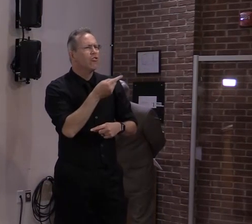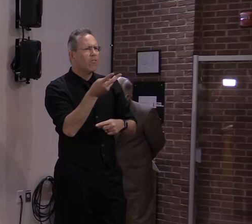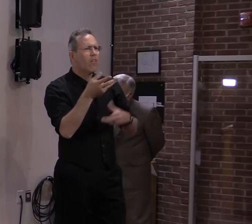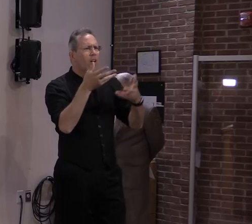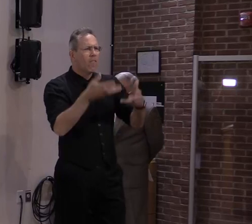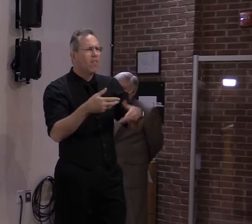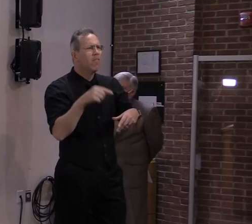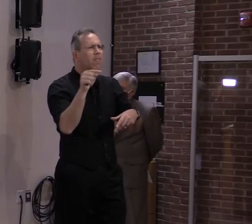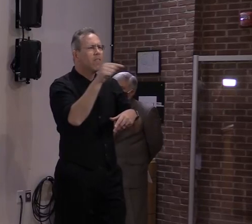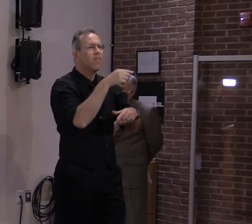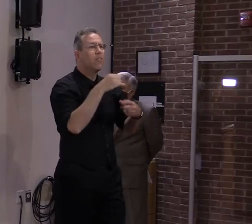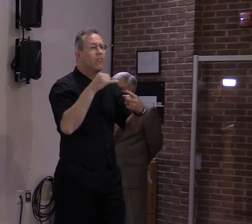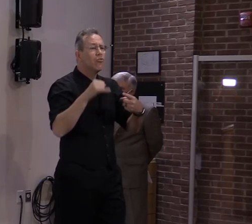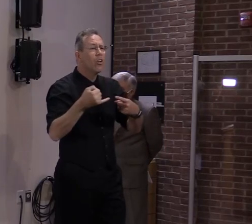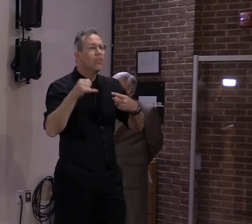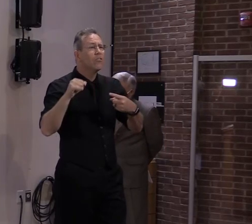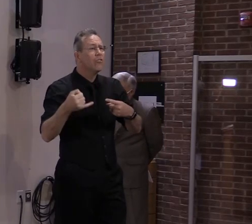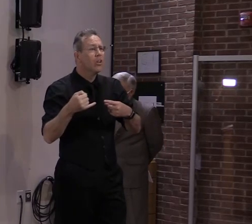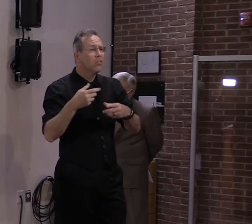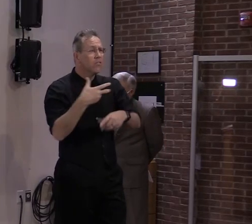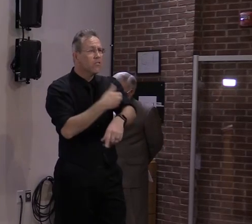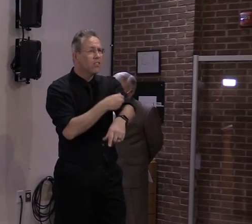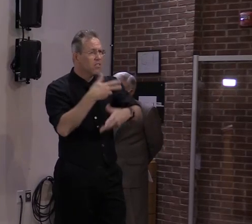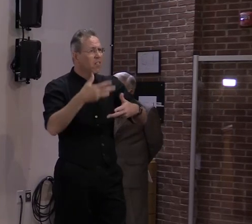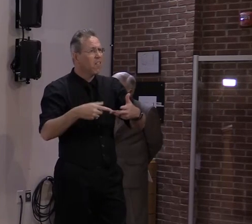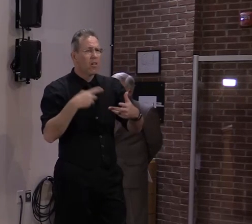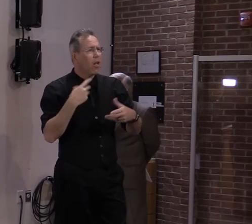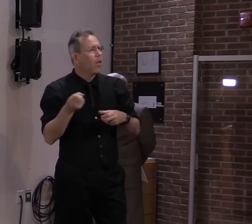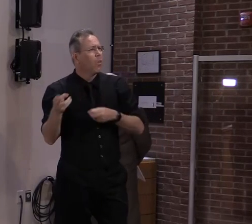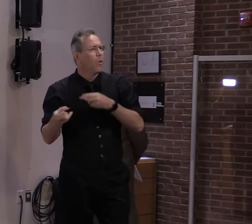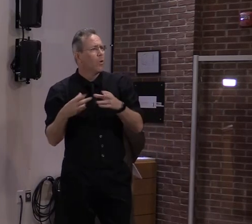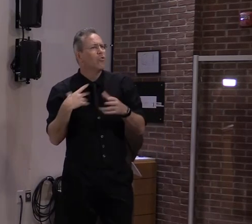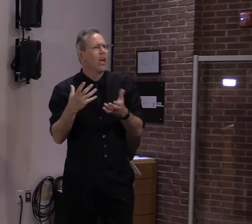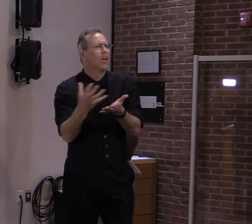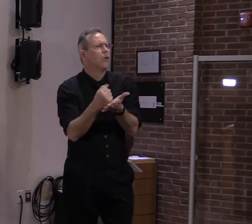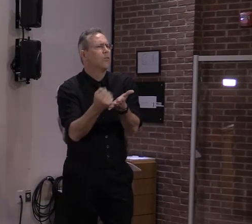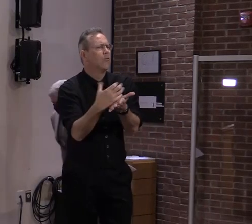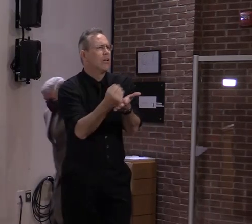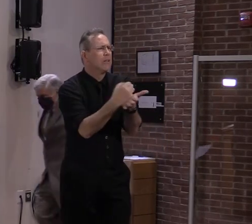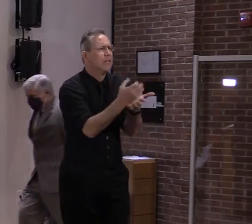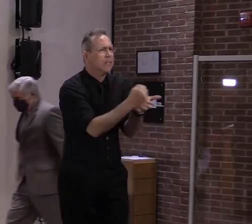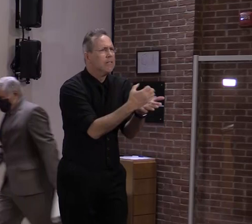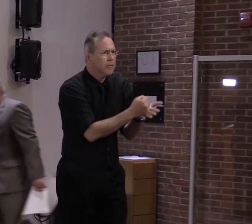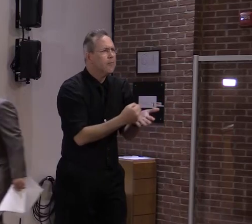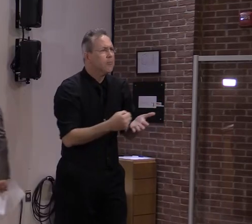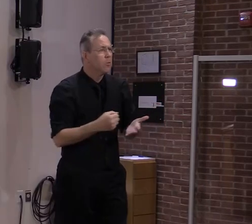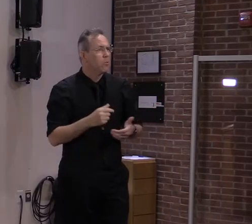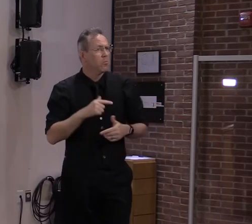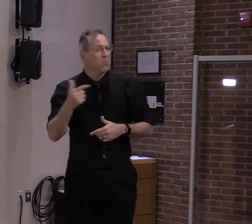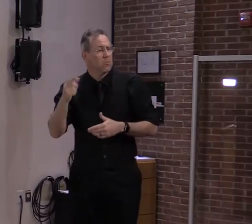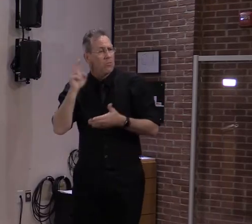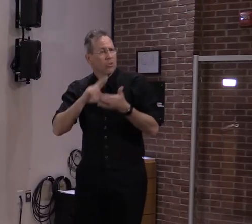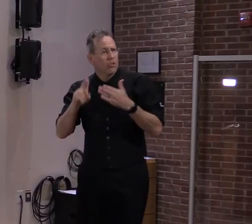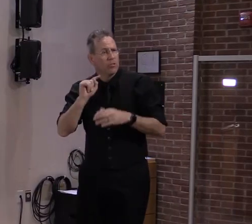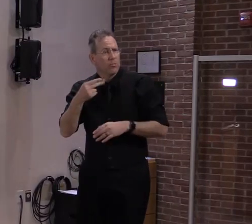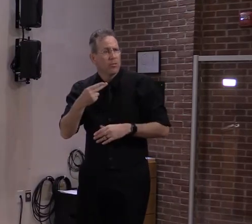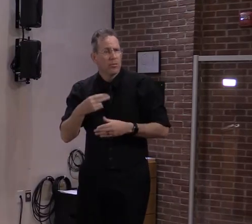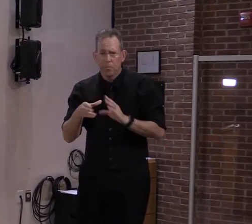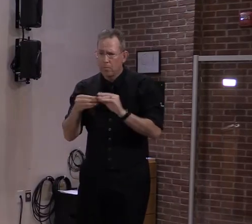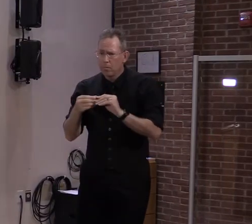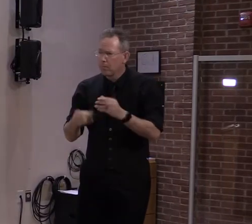and I believe we're using up all the others, so there's no wastage either, but I'll let Secretary Smith answer that.